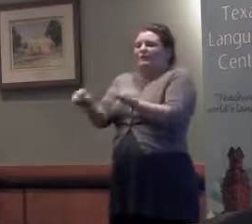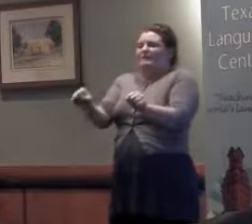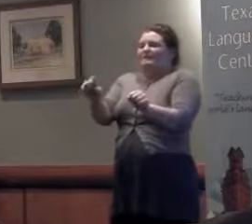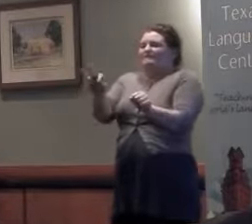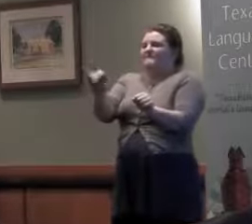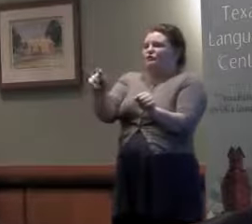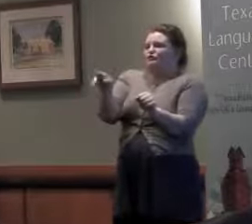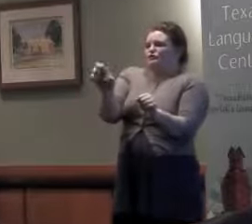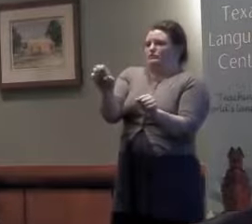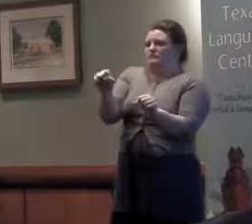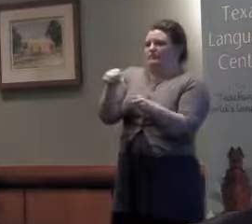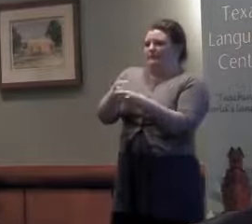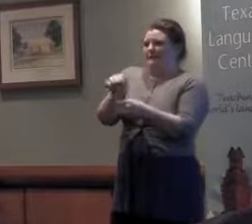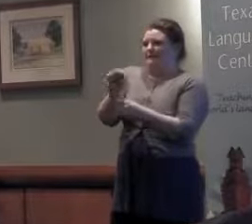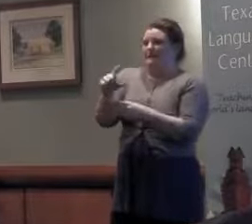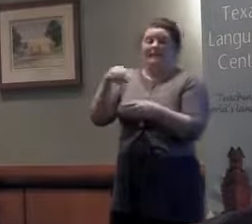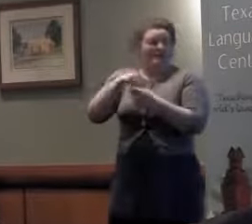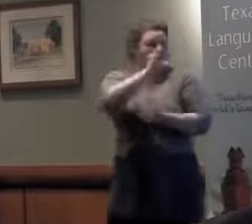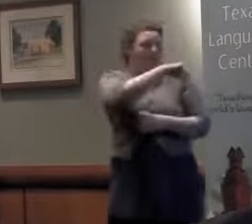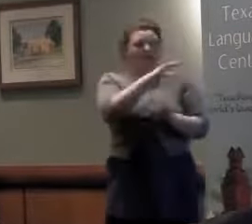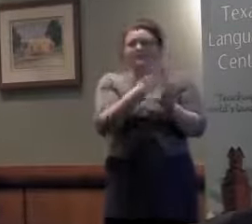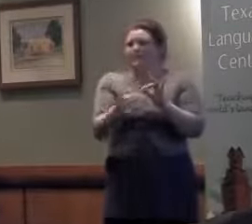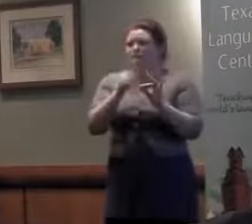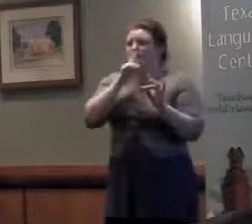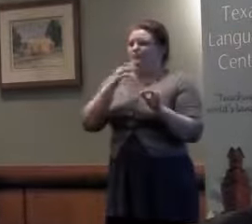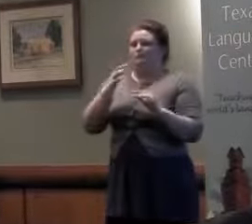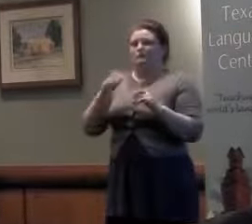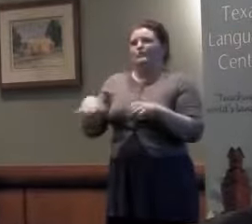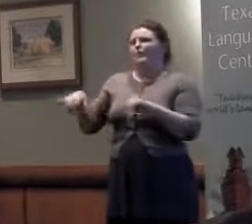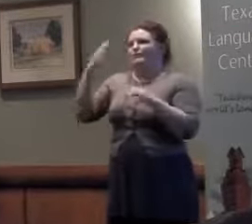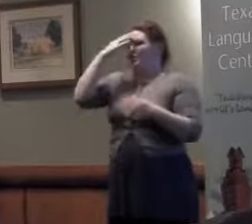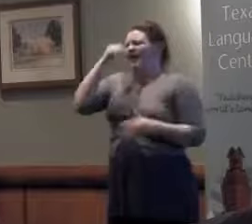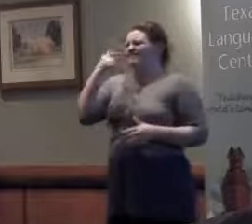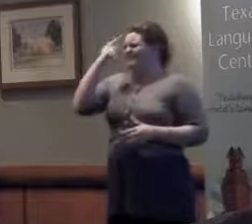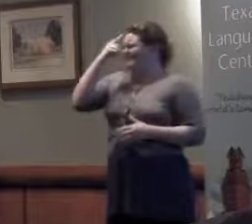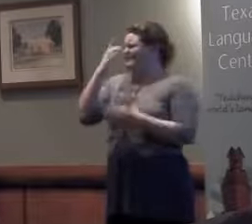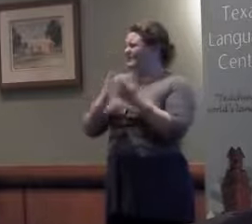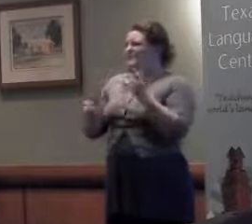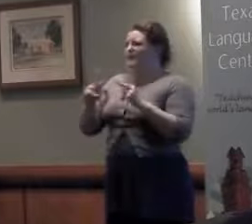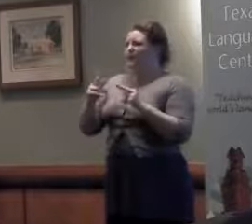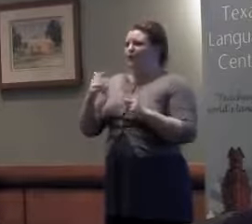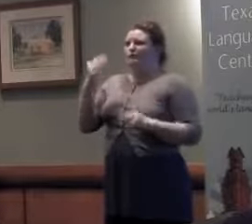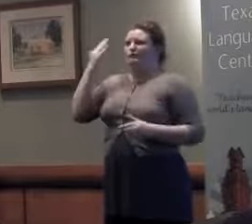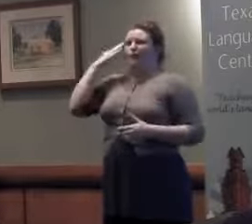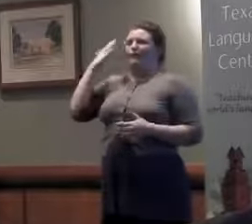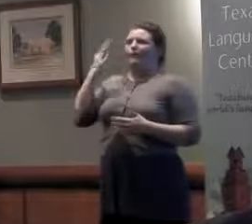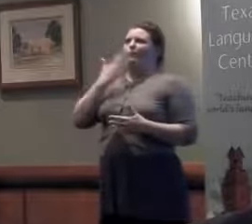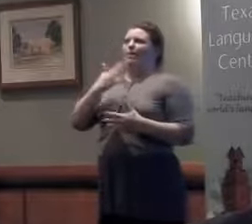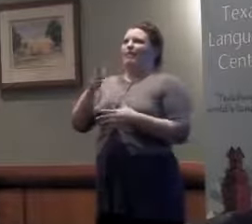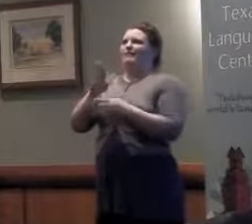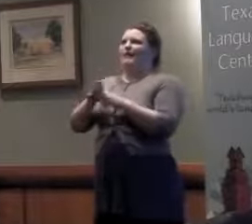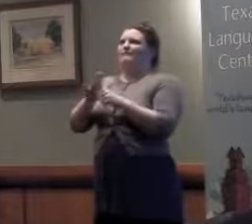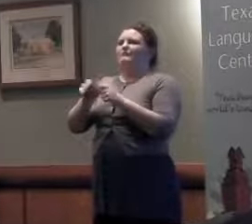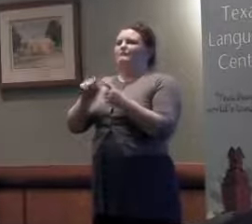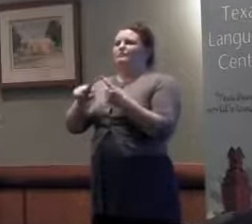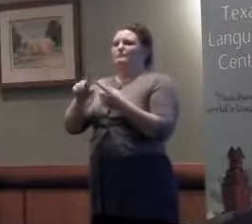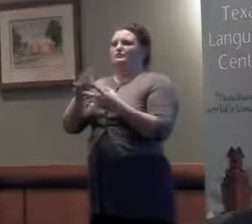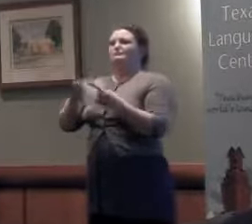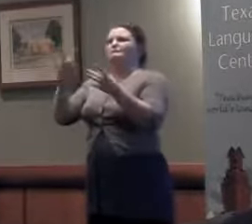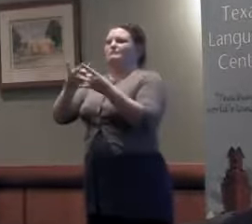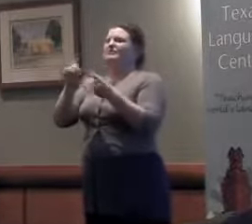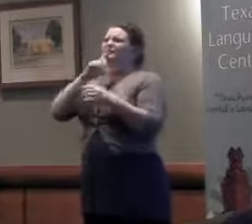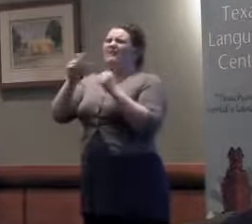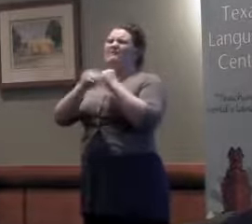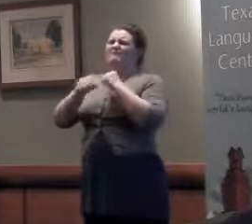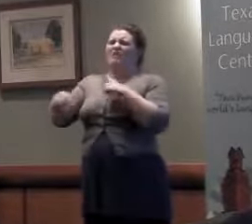features of ASL within this narrative that's very well known. And I think for some people, they may even kind of know it well enough to retell it. It's kind of a long